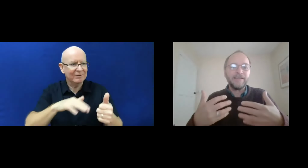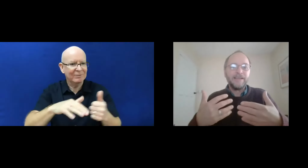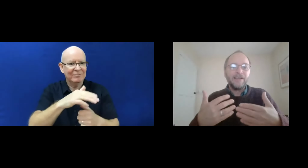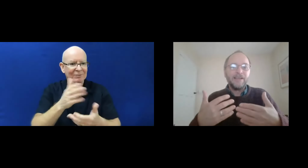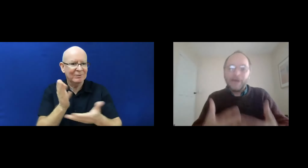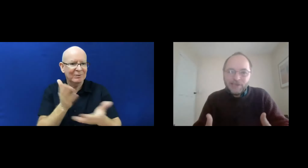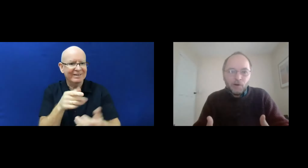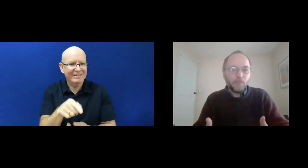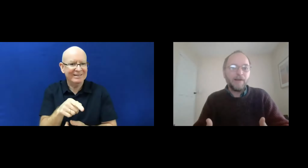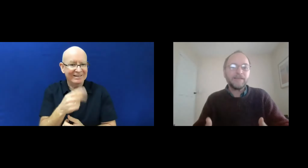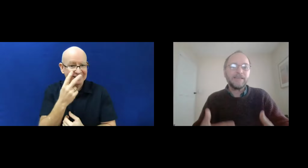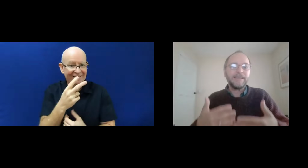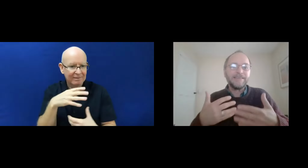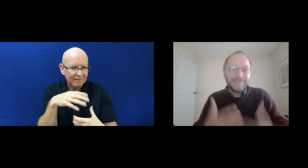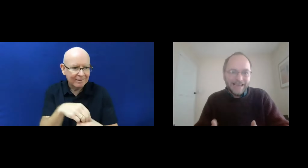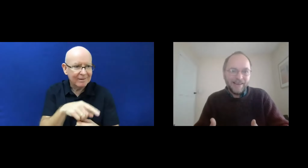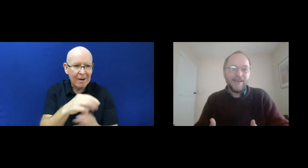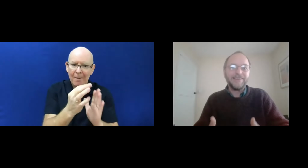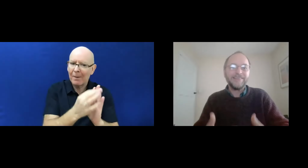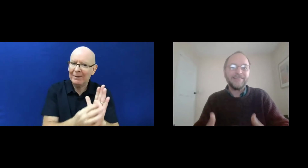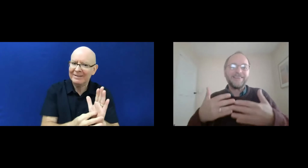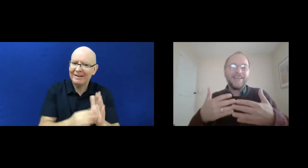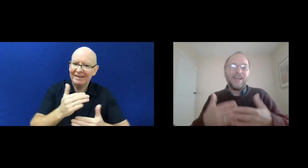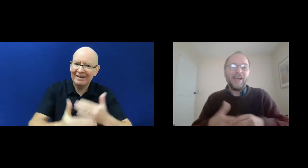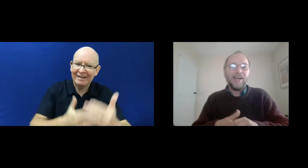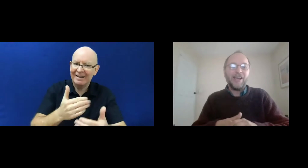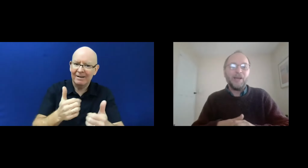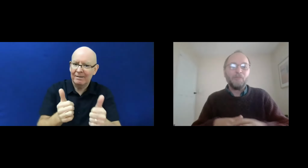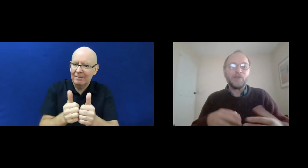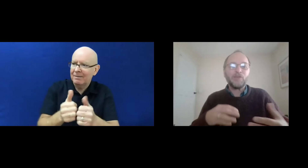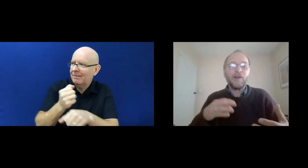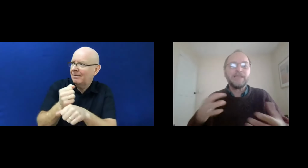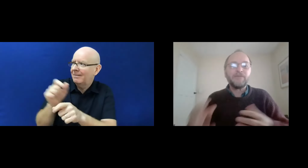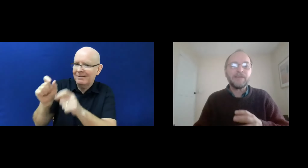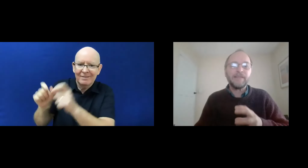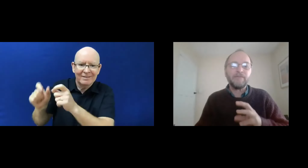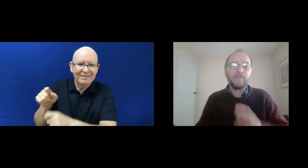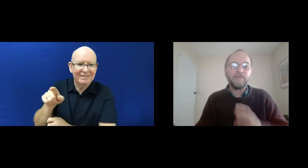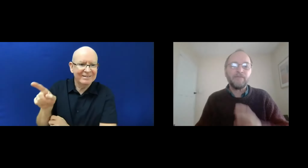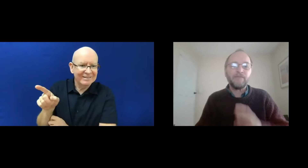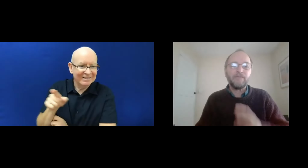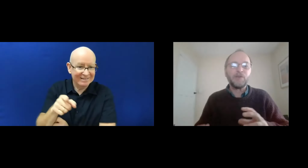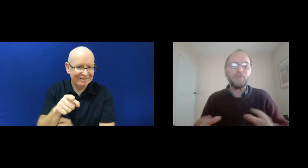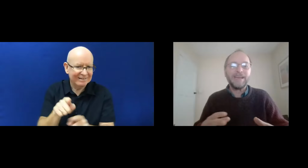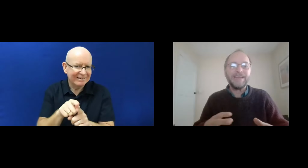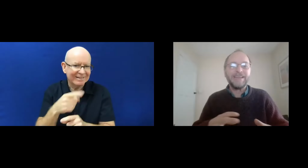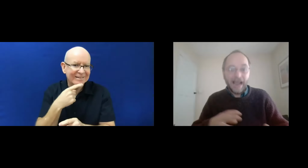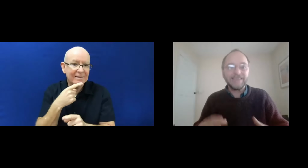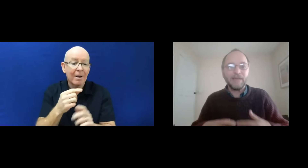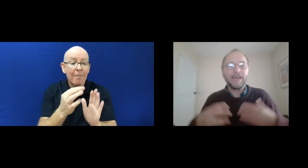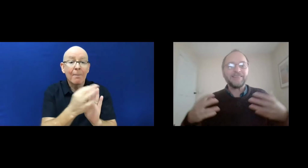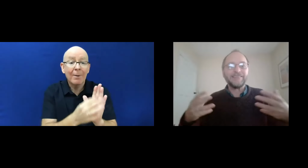priorities, political priorities, deadlines, which are very different to the environment in which